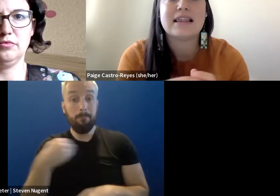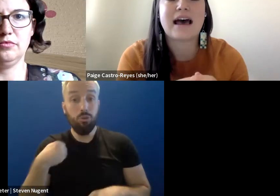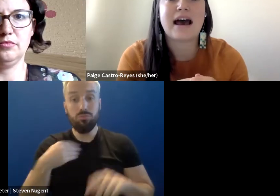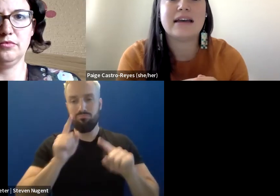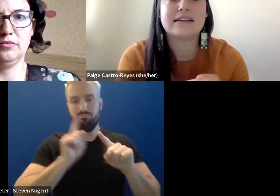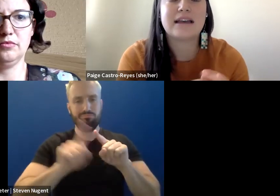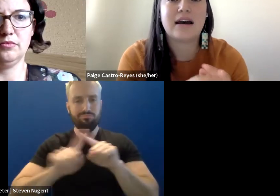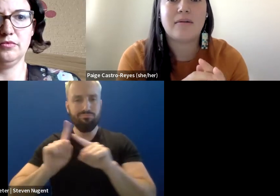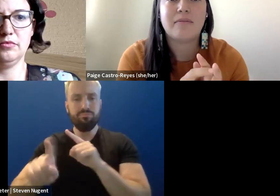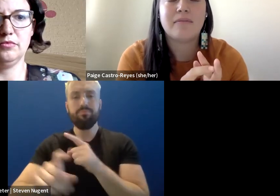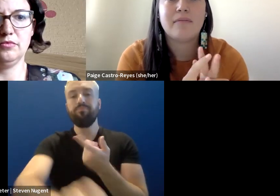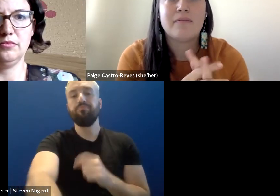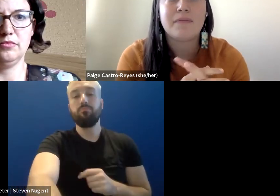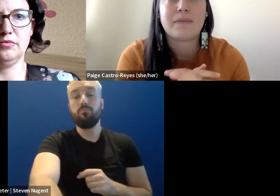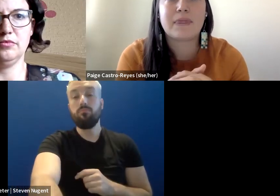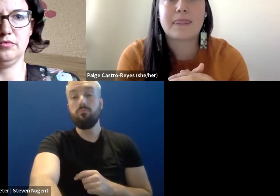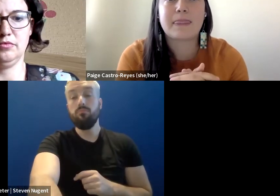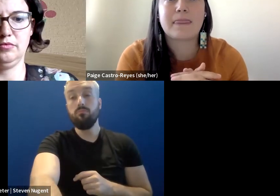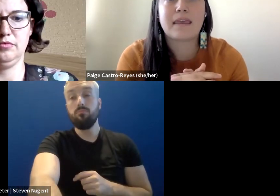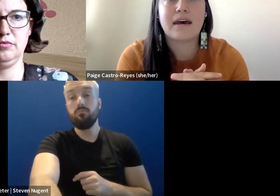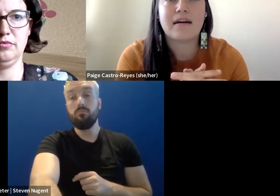ways that,